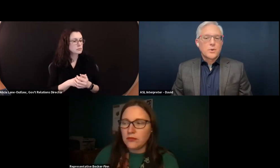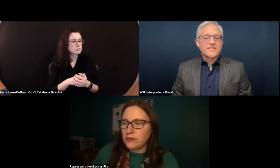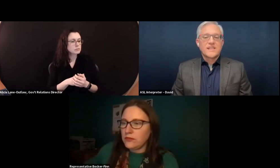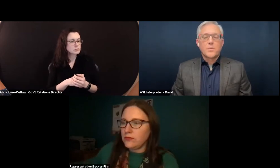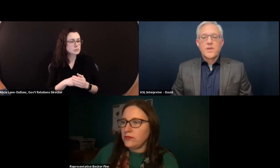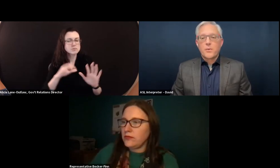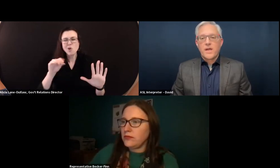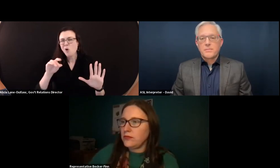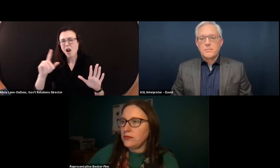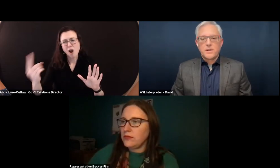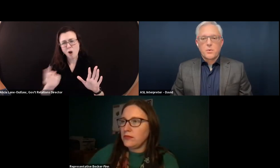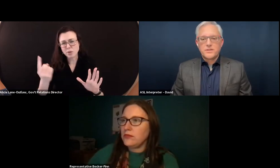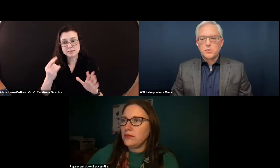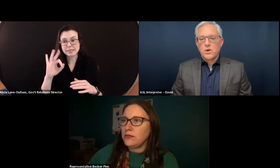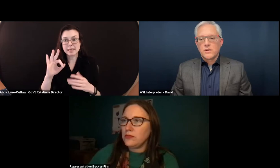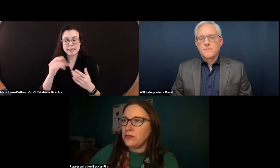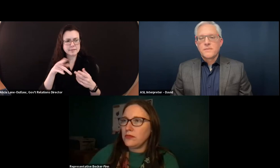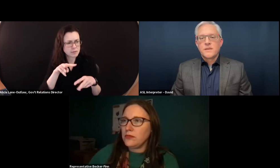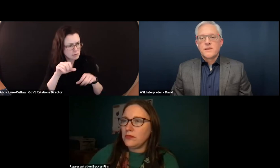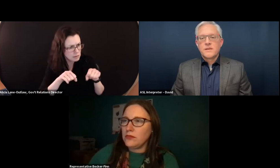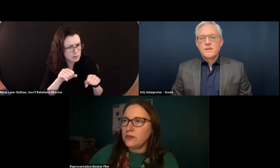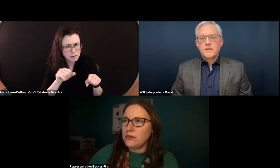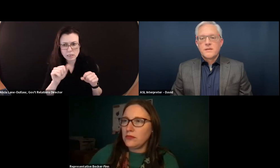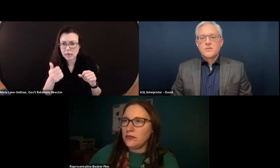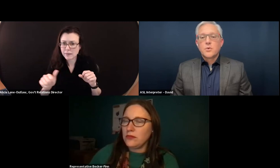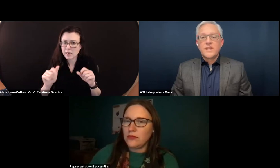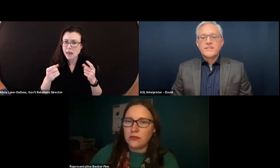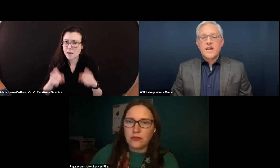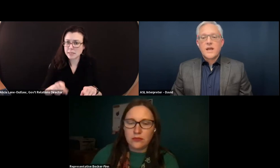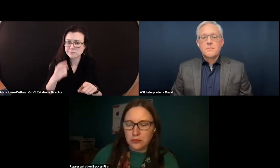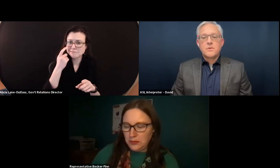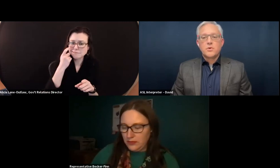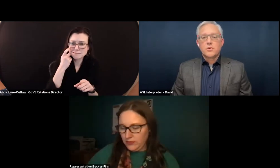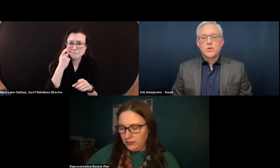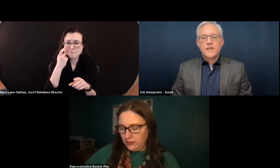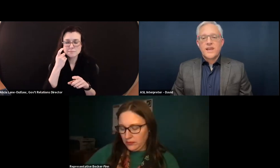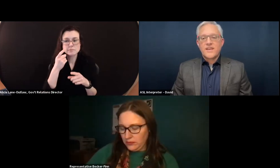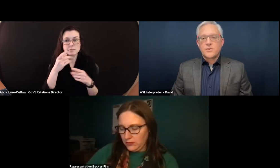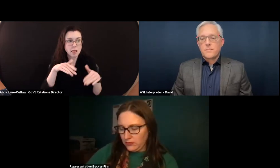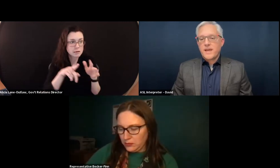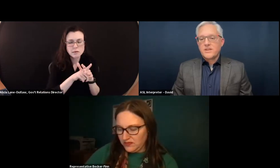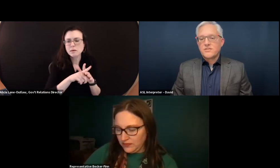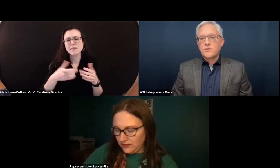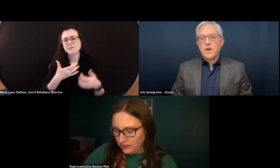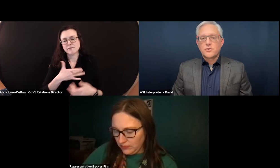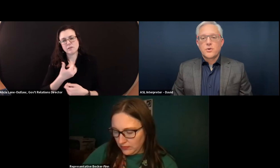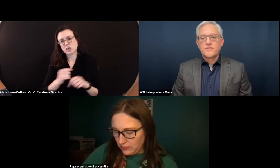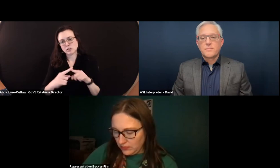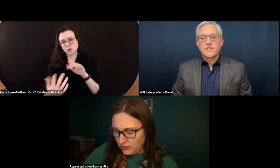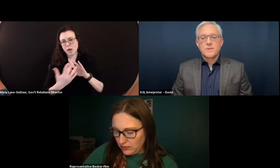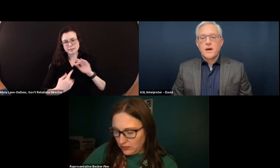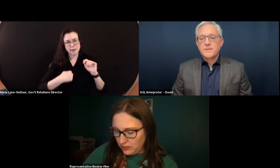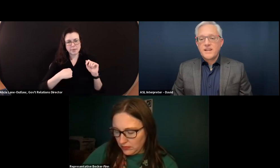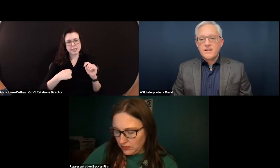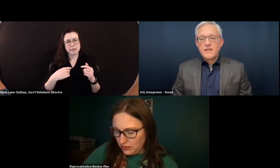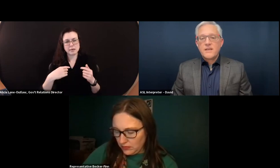I don't know exactly when that will happen, but it won't be too long. So anytime you're looking at the webpage, if you're not sure if